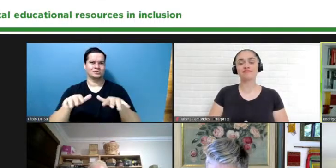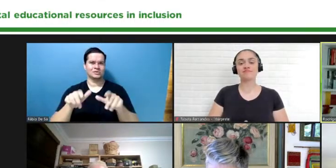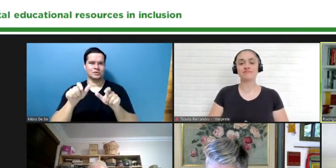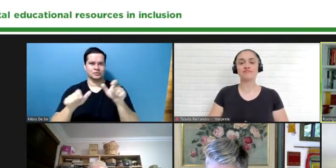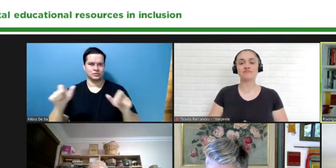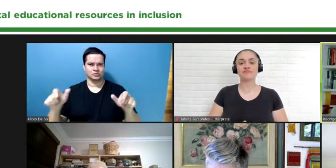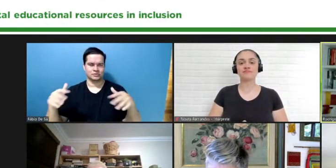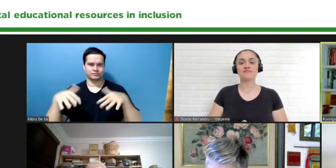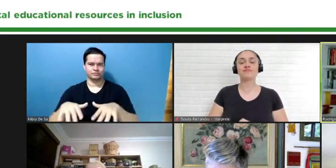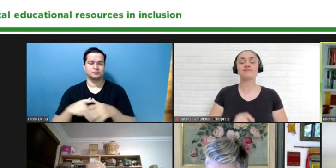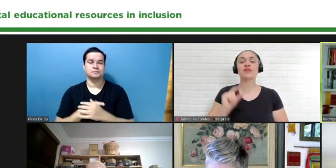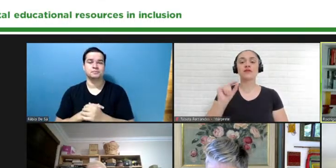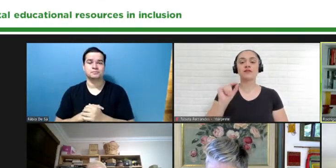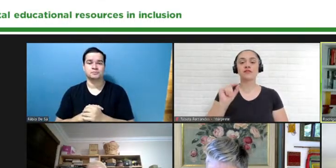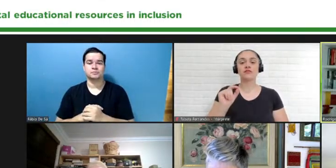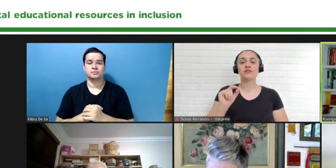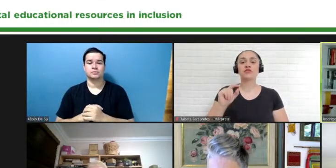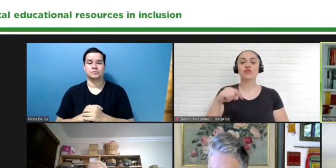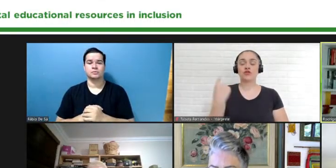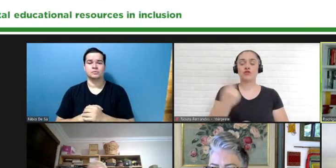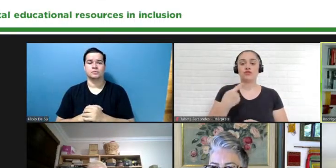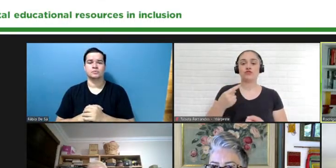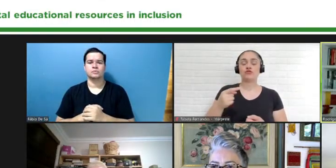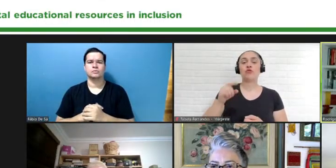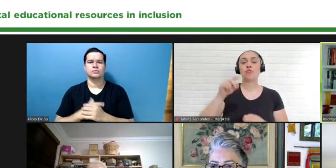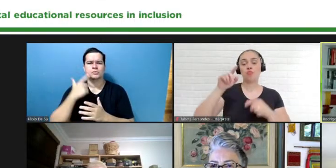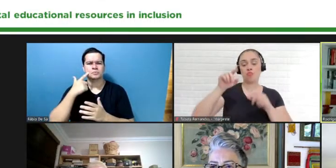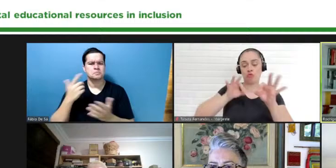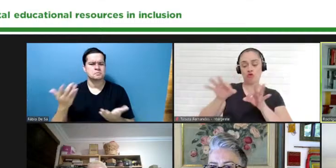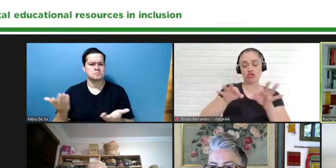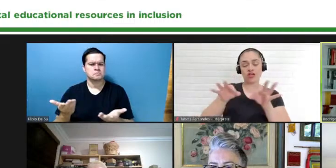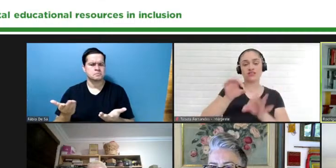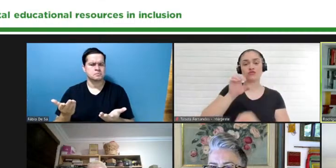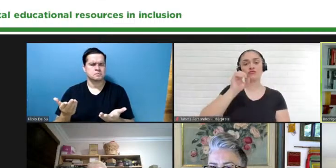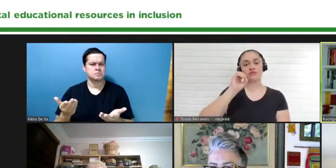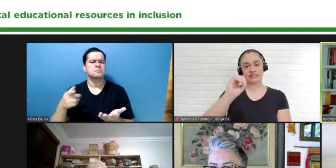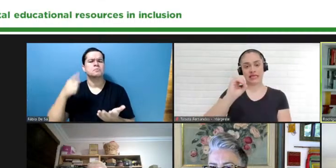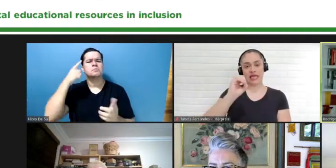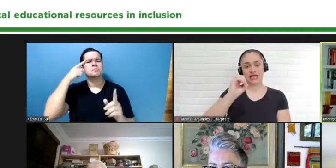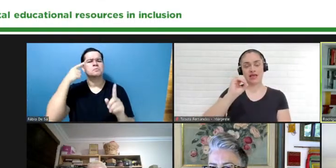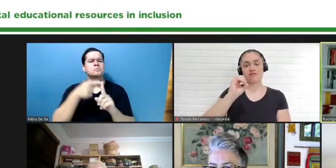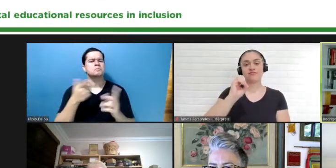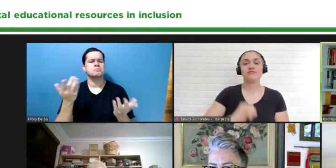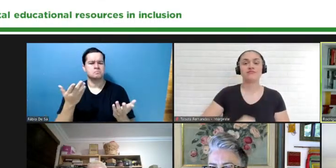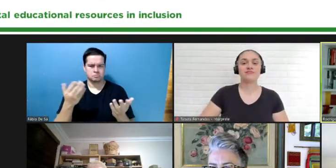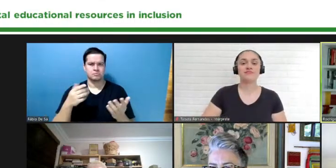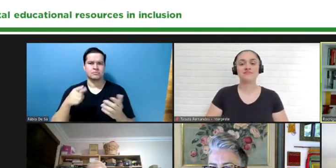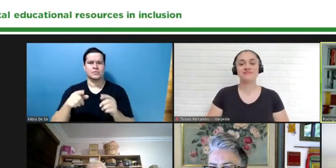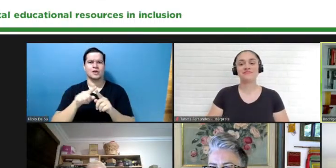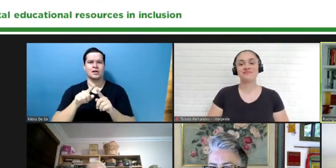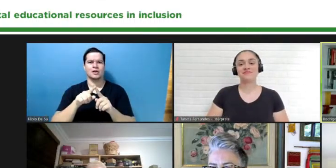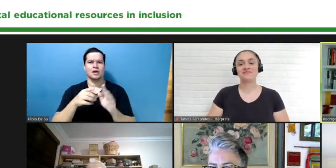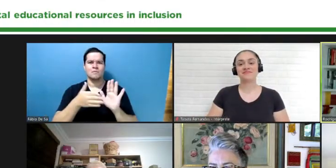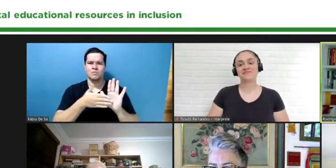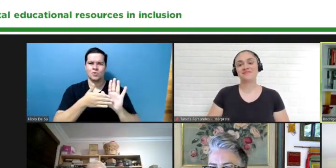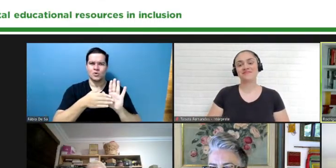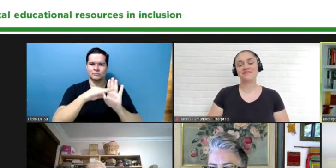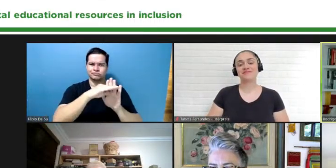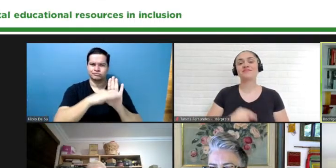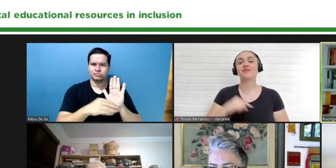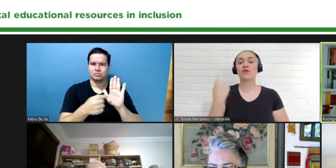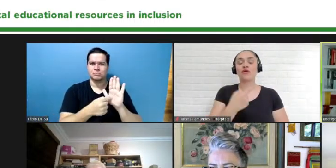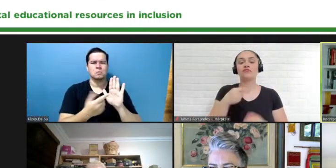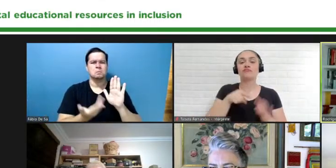hosted by Zero Project in order to discuss how the new digital education resources